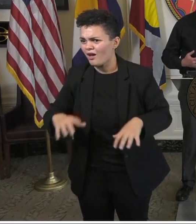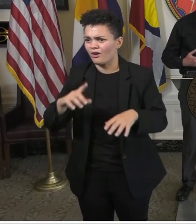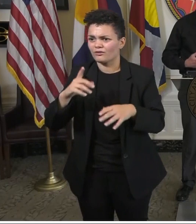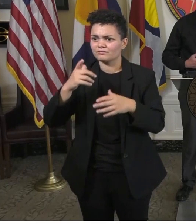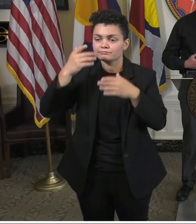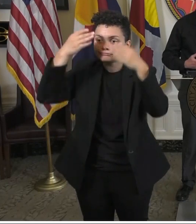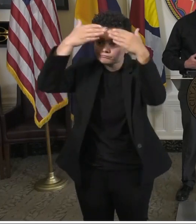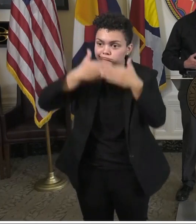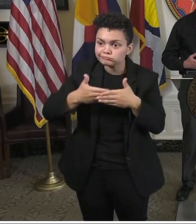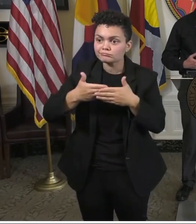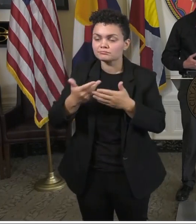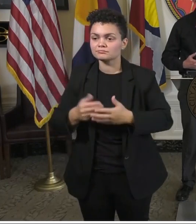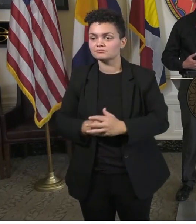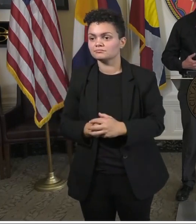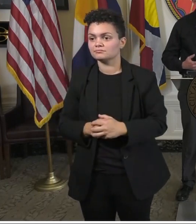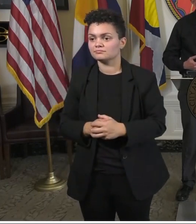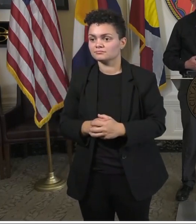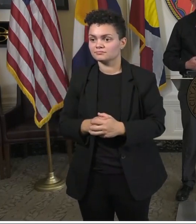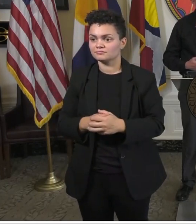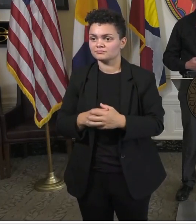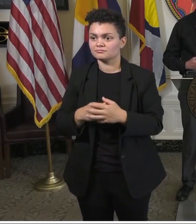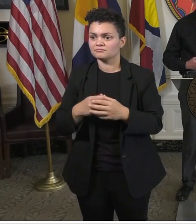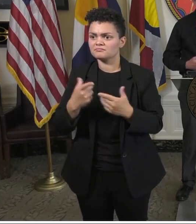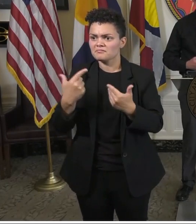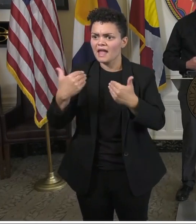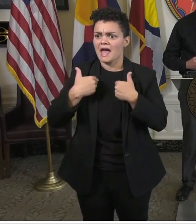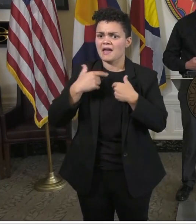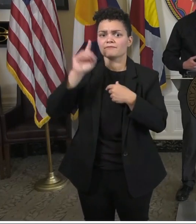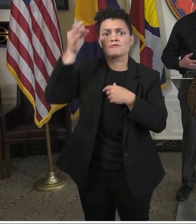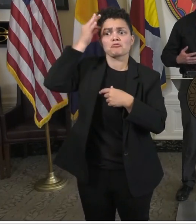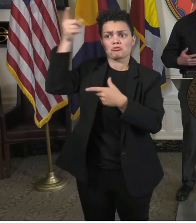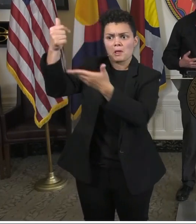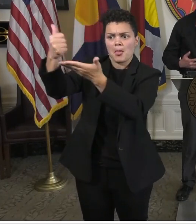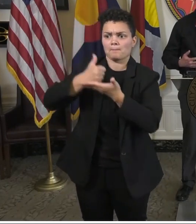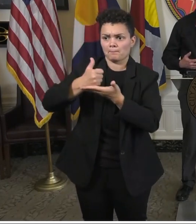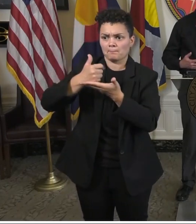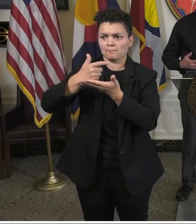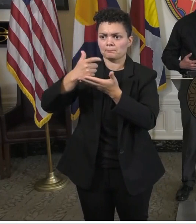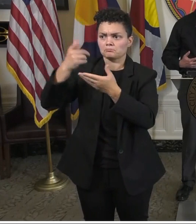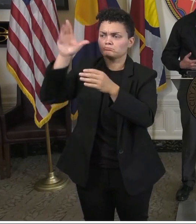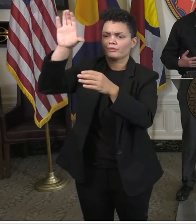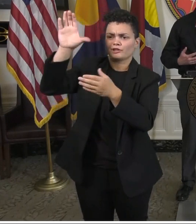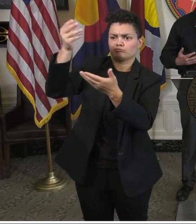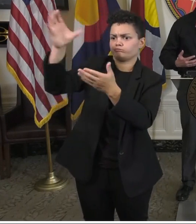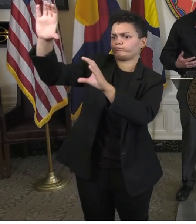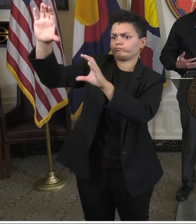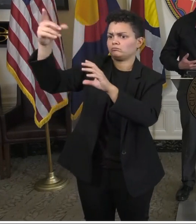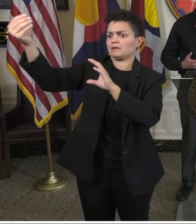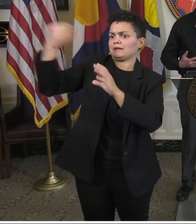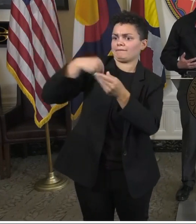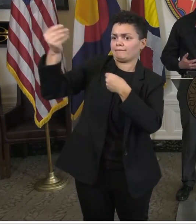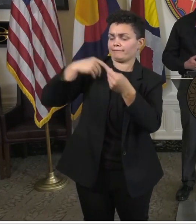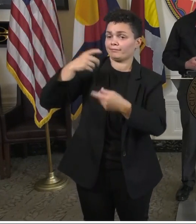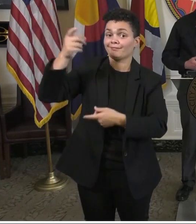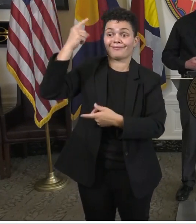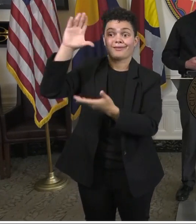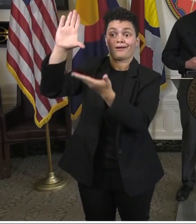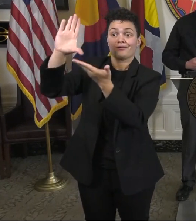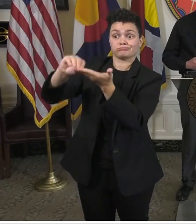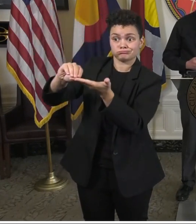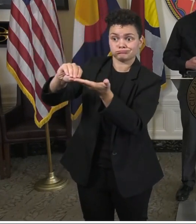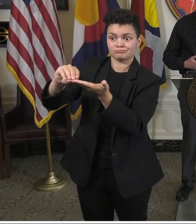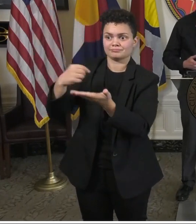that, we had some assistance from the federal government through the Strategic National Stockpile, but soon it became clear that we had to procure most of what we needed